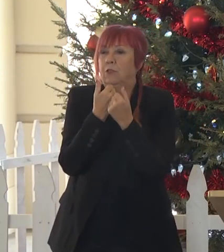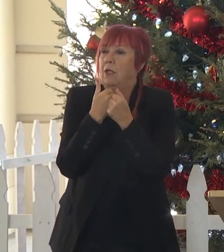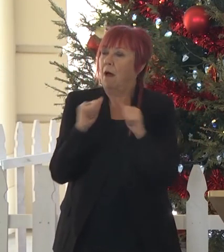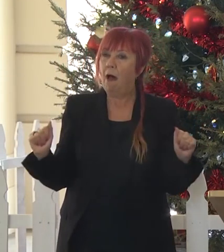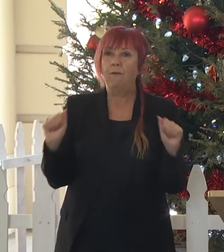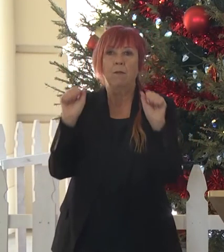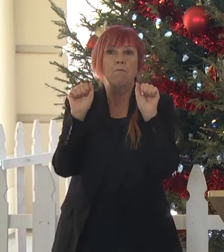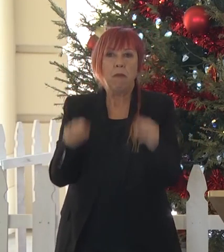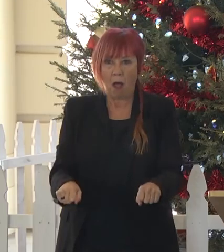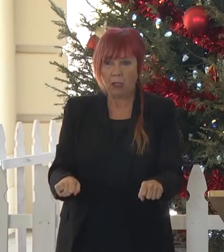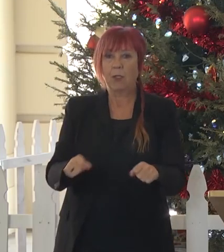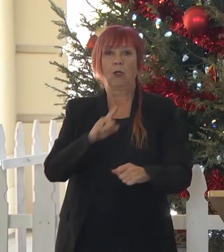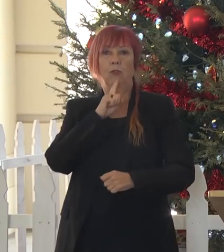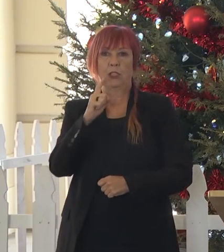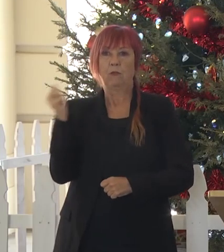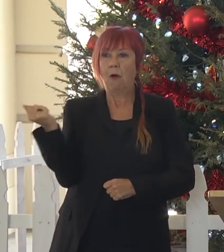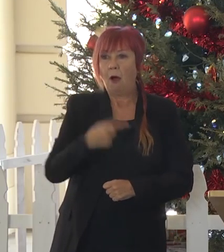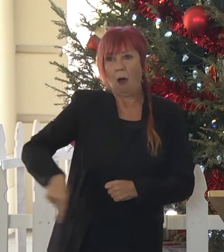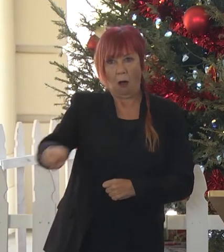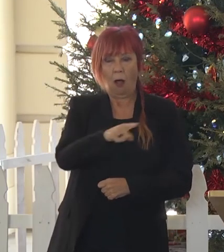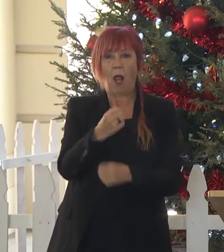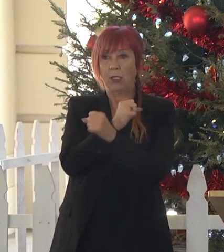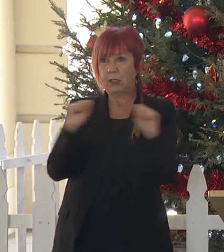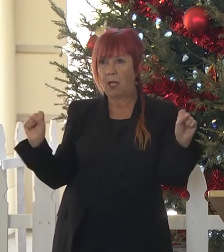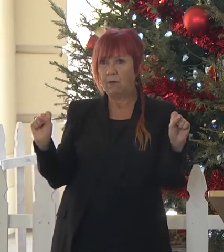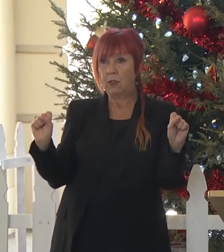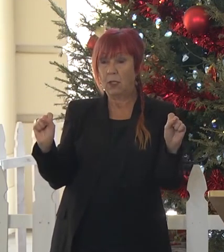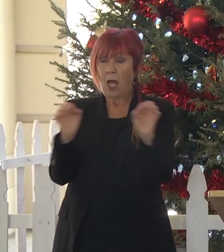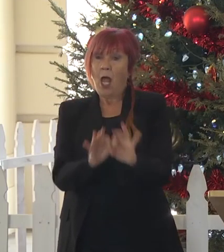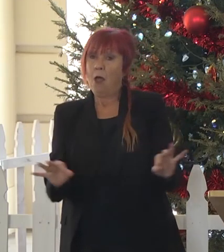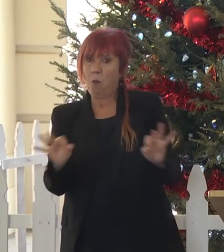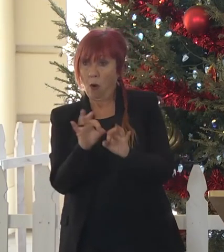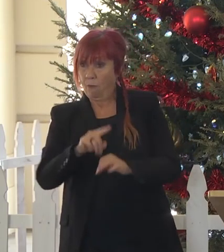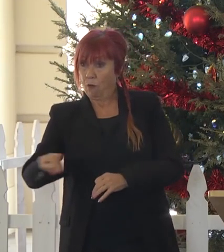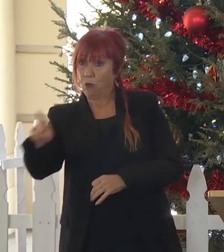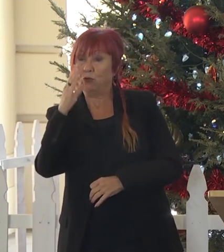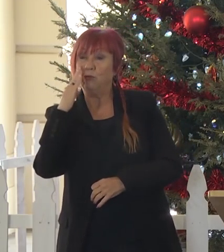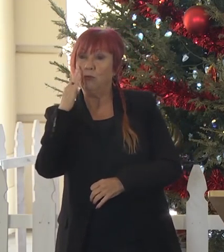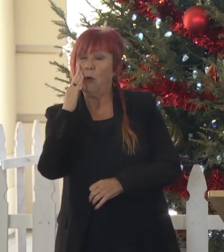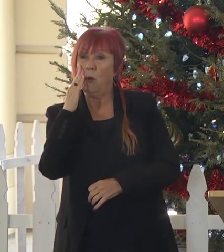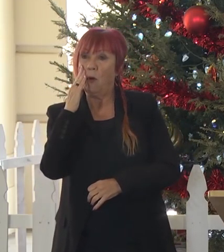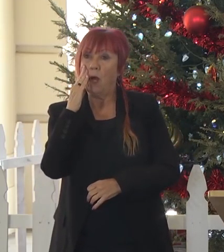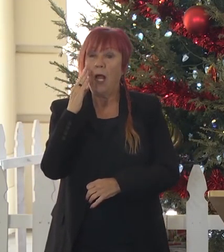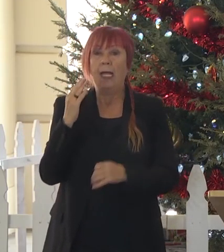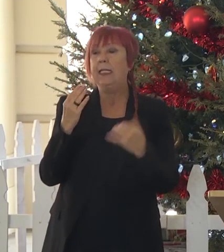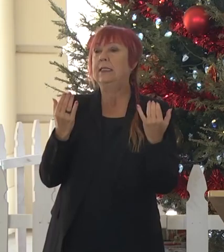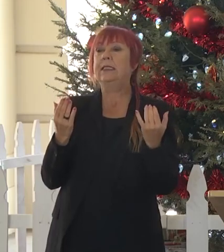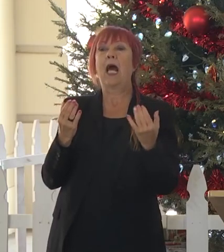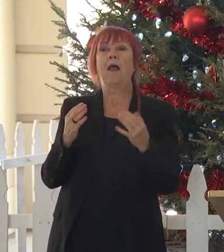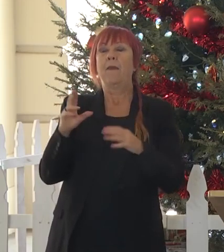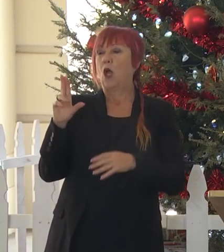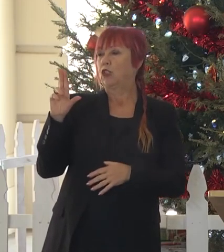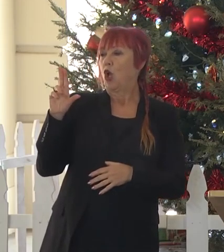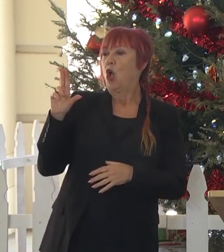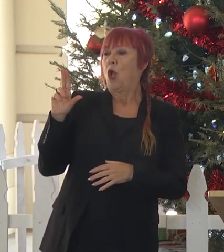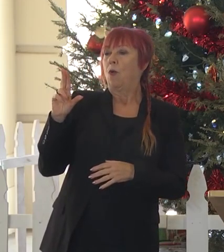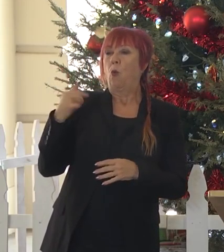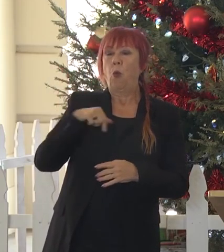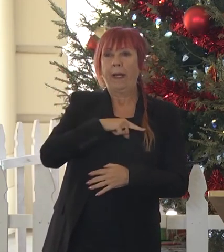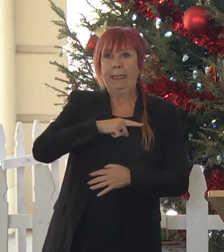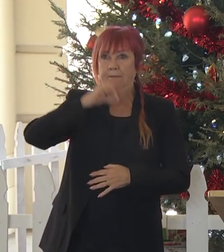fan safety and those attending the Rose Parade. What's important for your viewers to know is that there are no known threats in our area